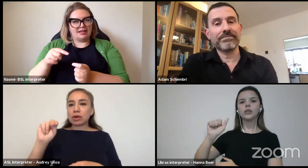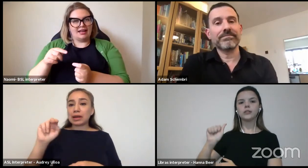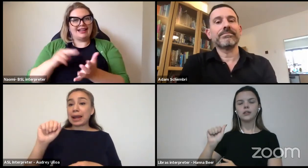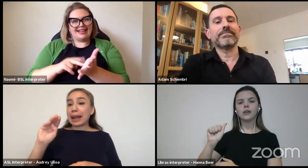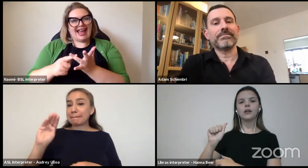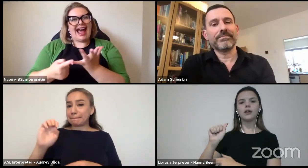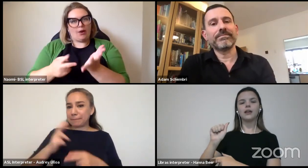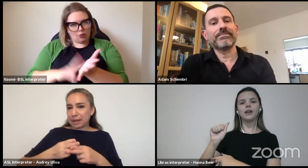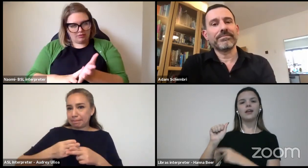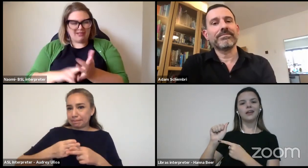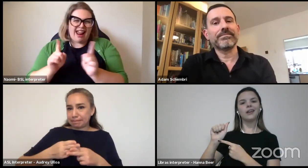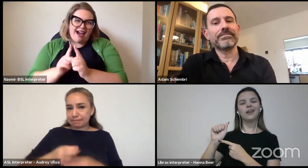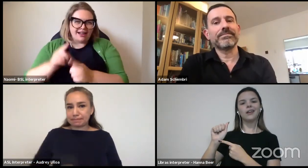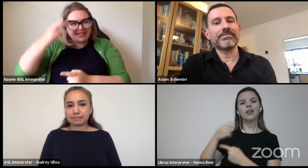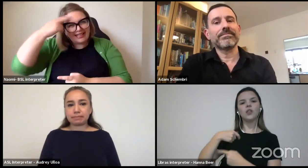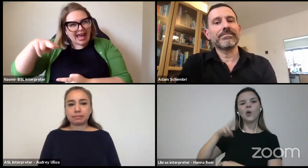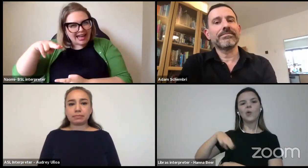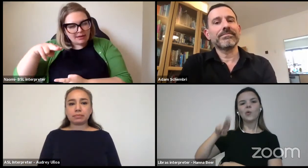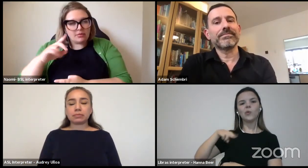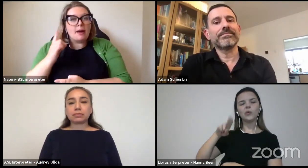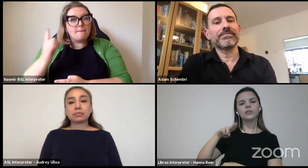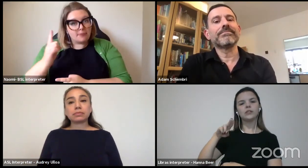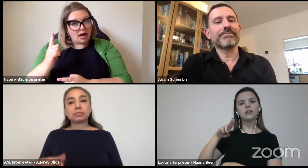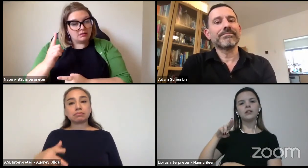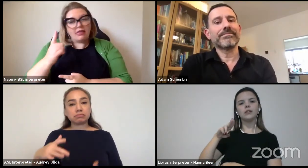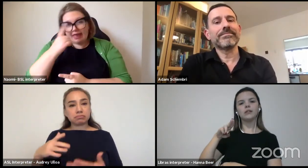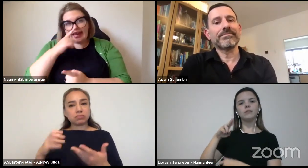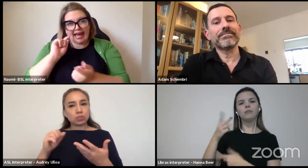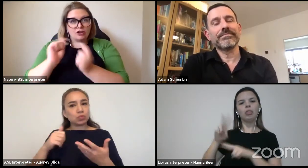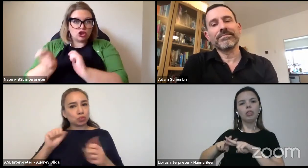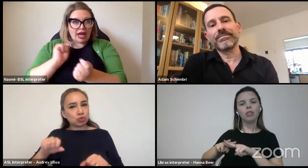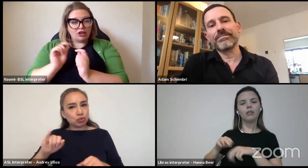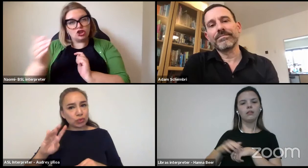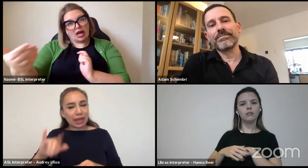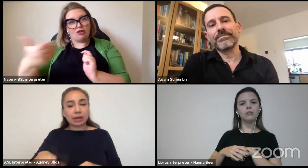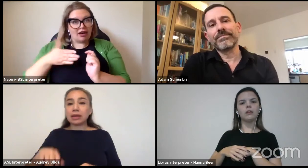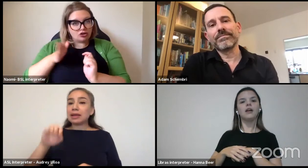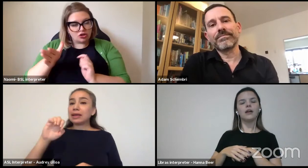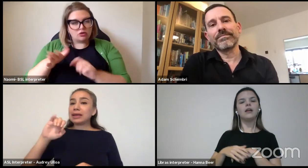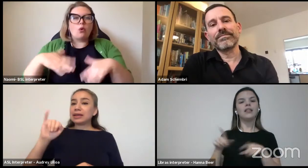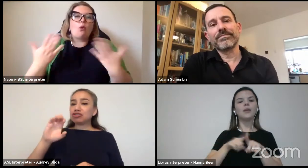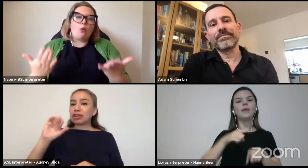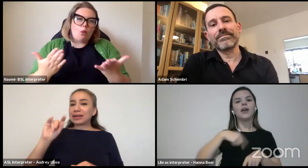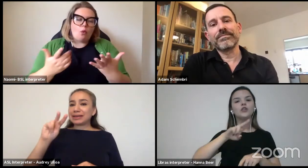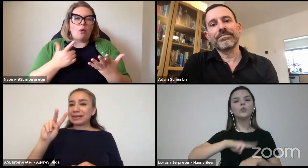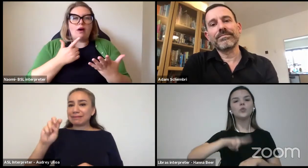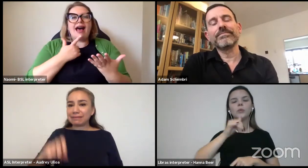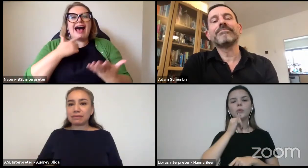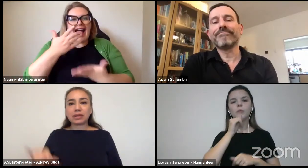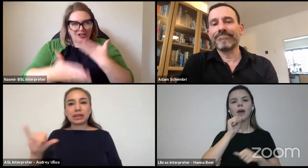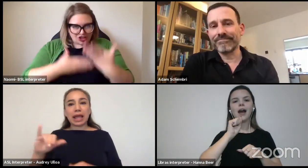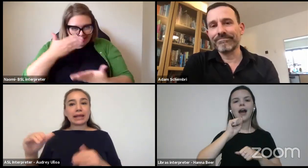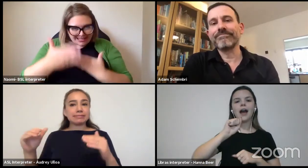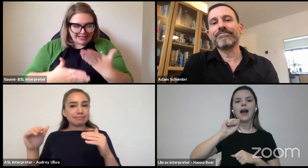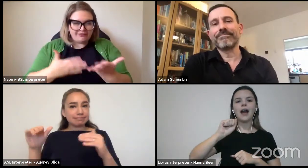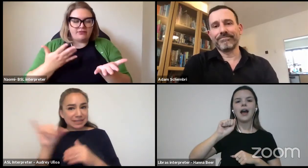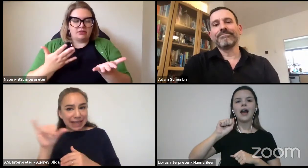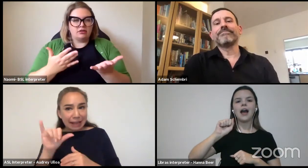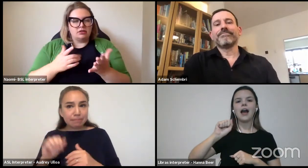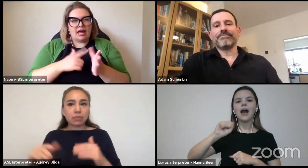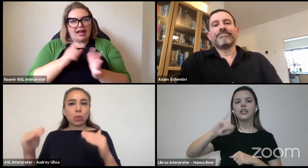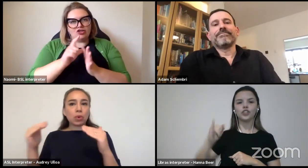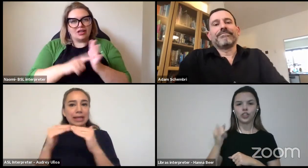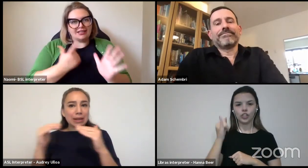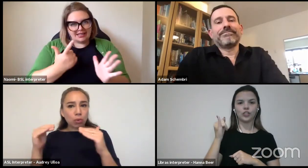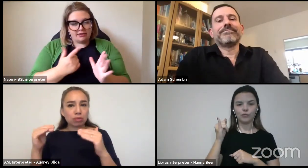also be direction, right? Or adjectives like same or weak, equal. Of course, the glosses